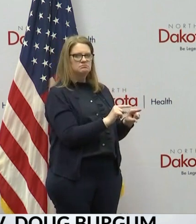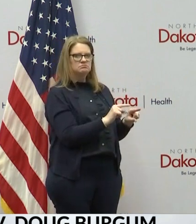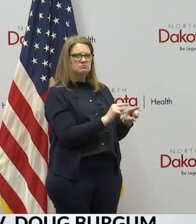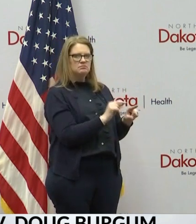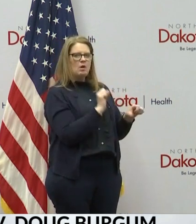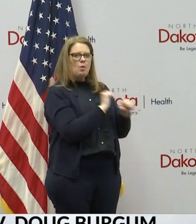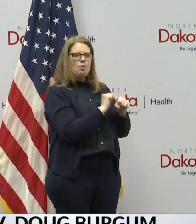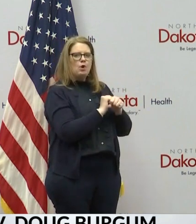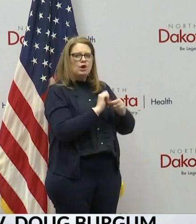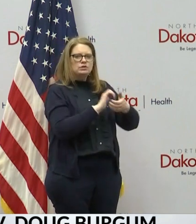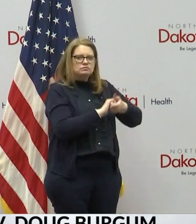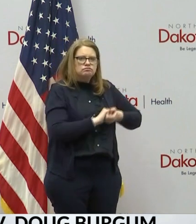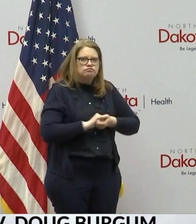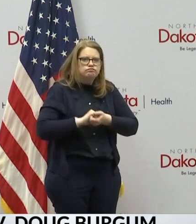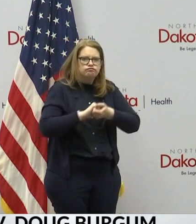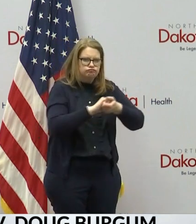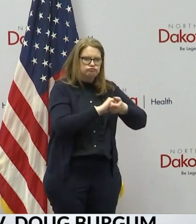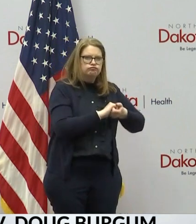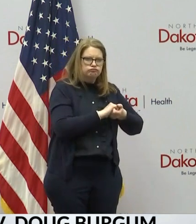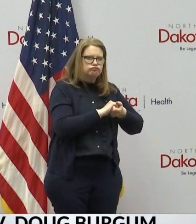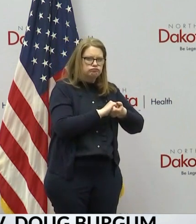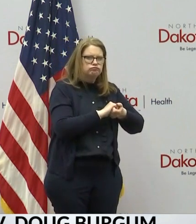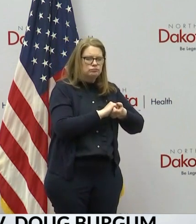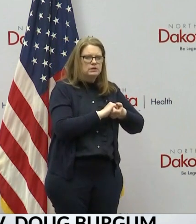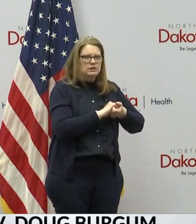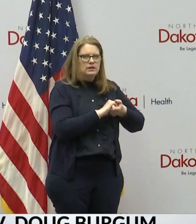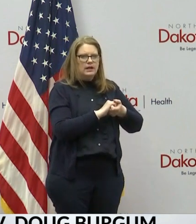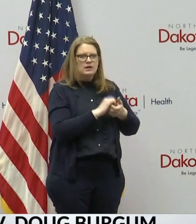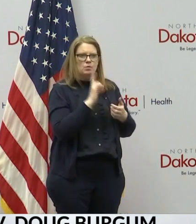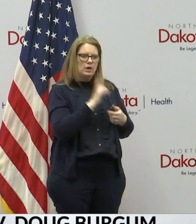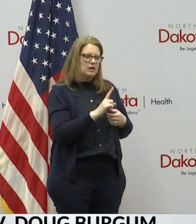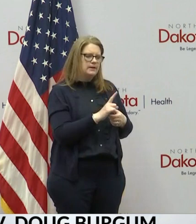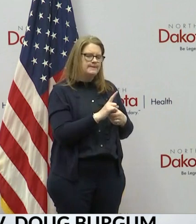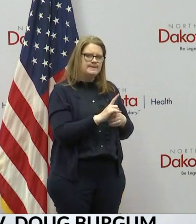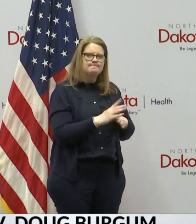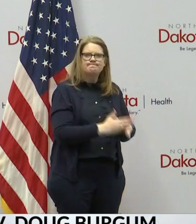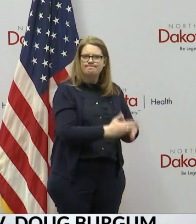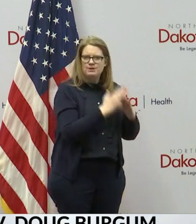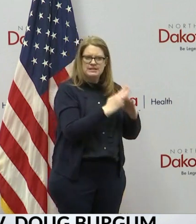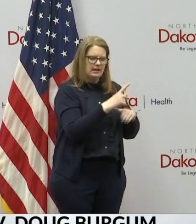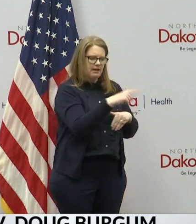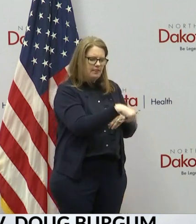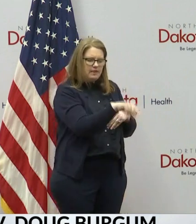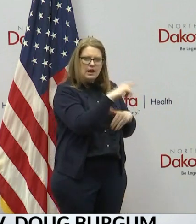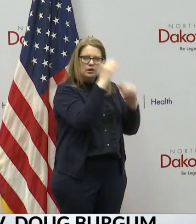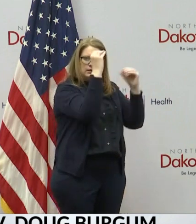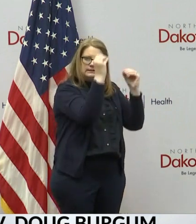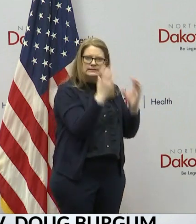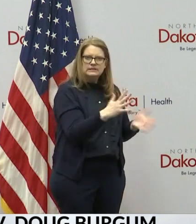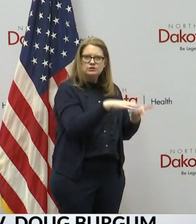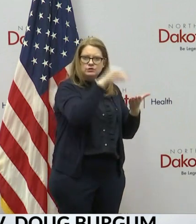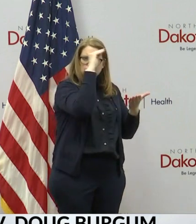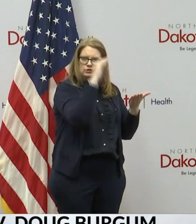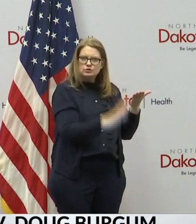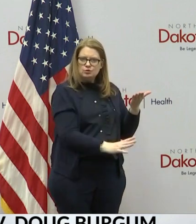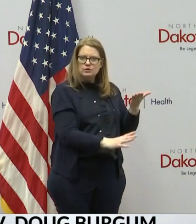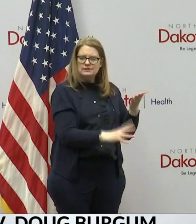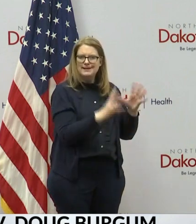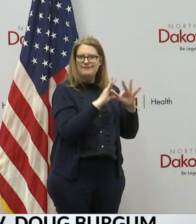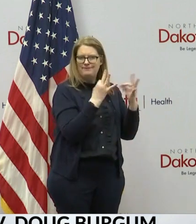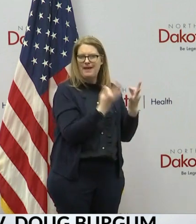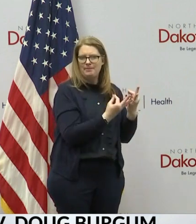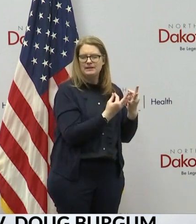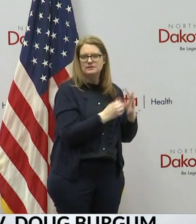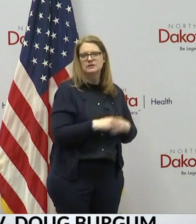in close concert with us in taking the same action to protect their teachers and their students and their